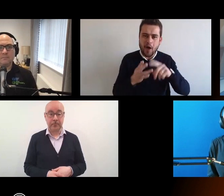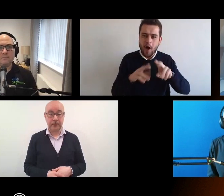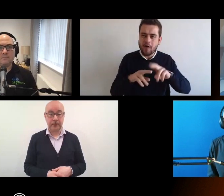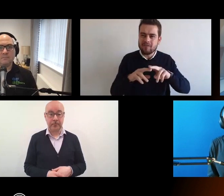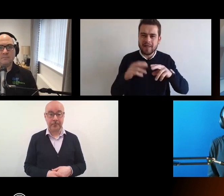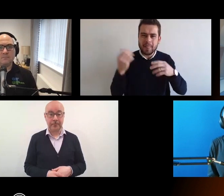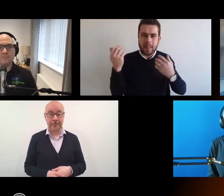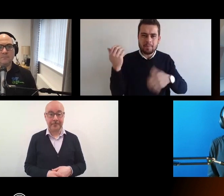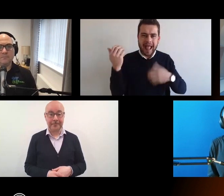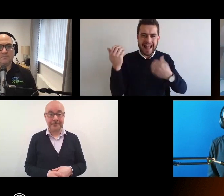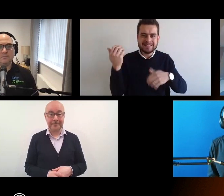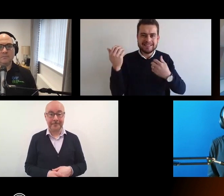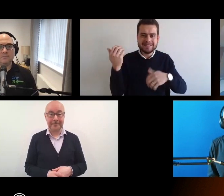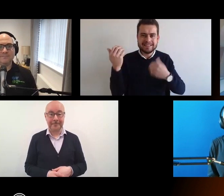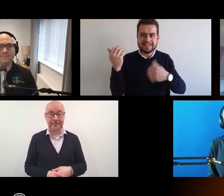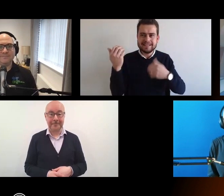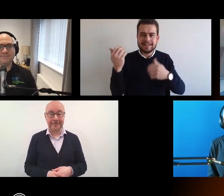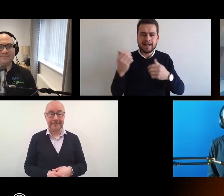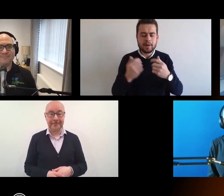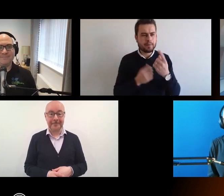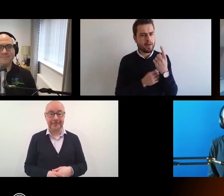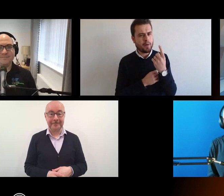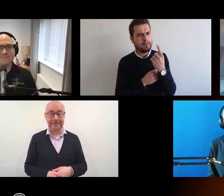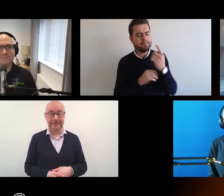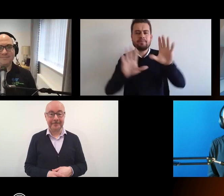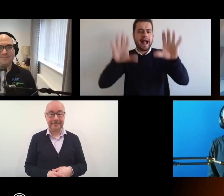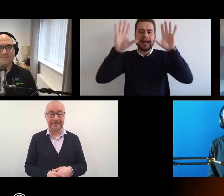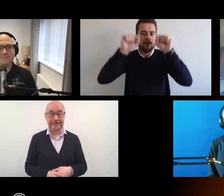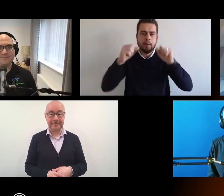I'm trying to remember the name of the band.